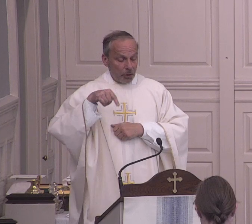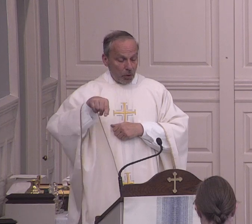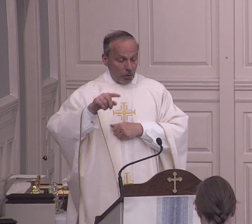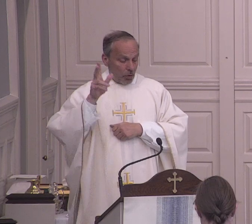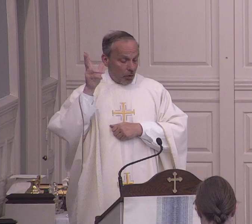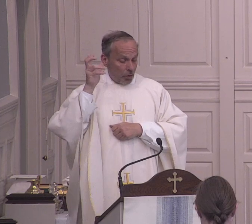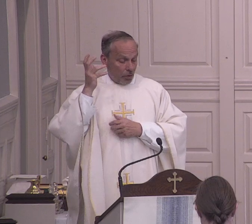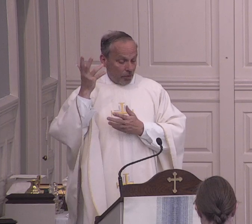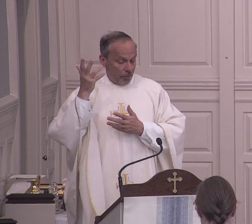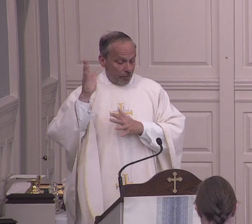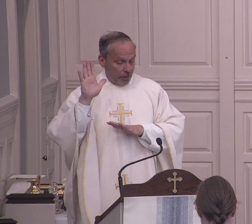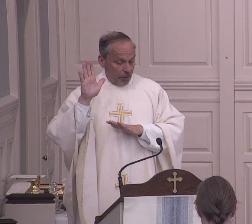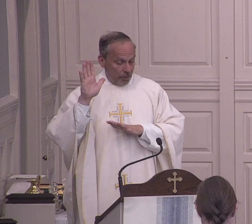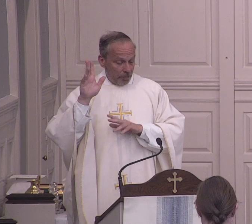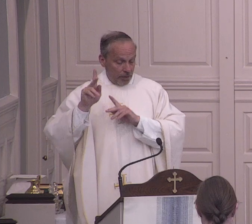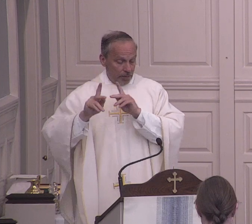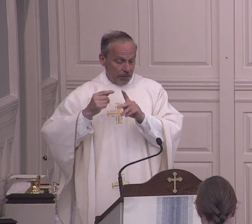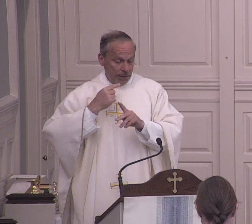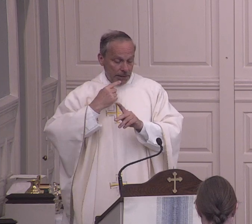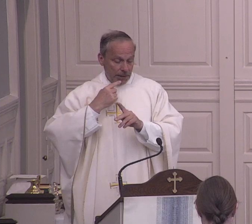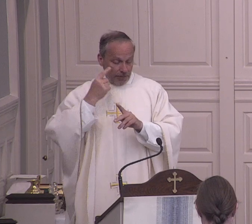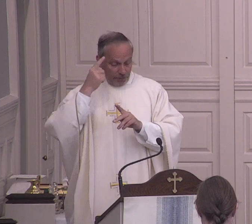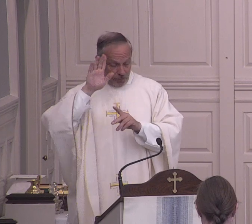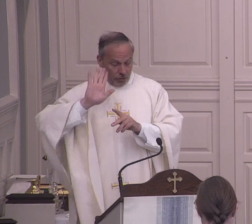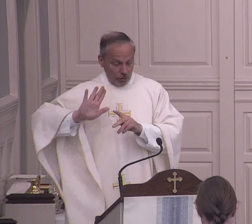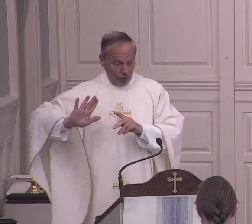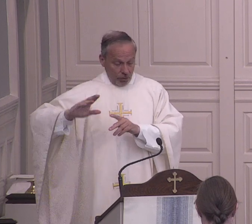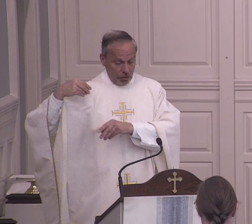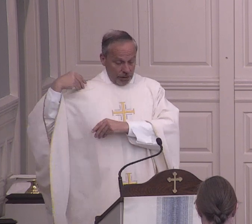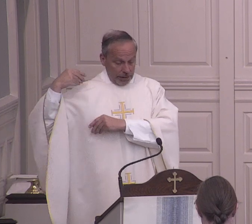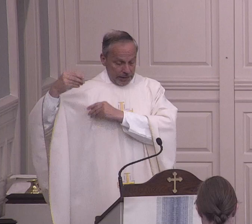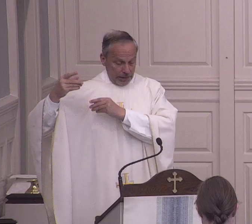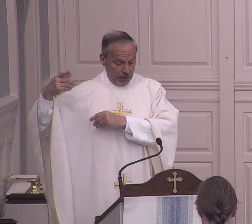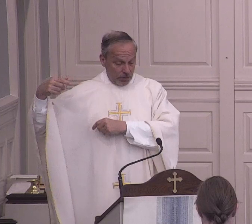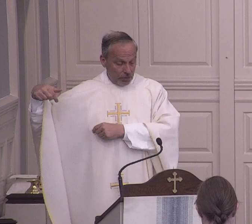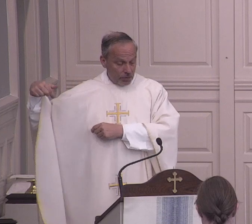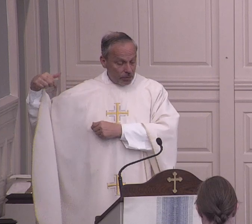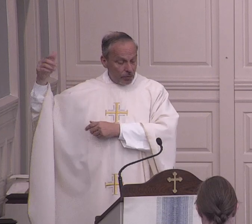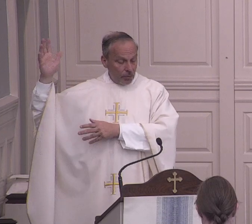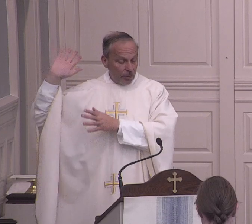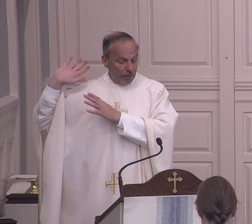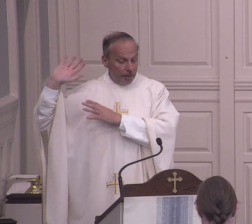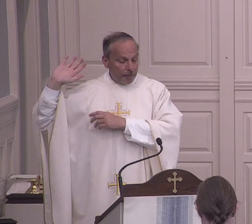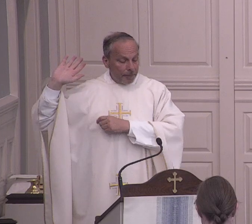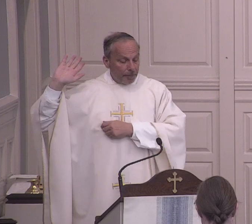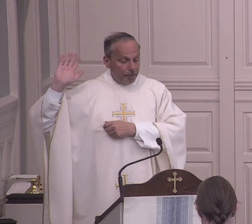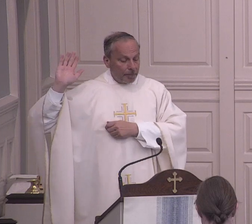You have heard that it was said to your ancestors,